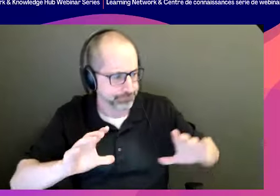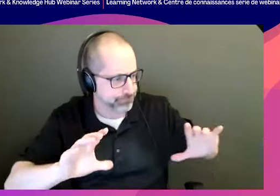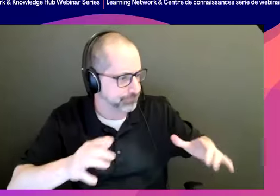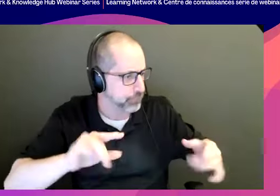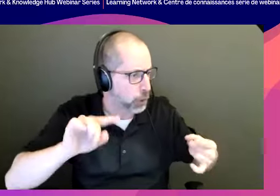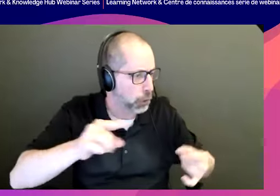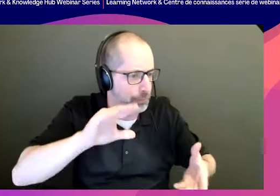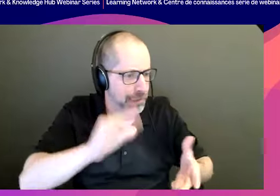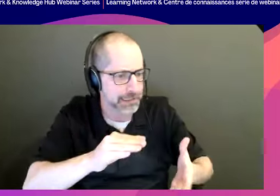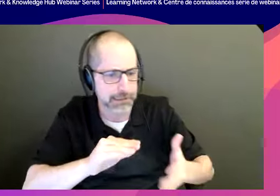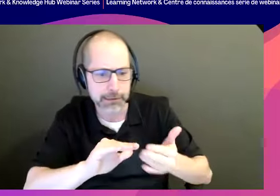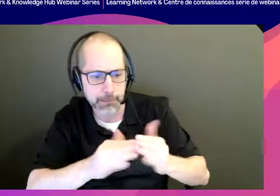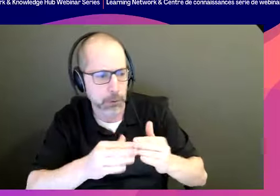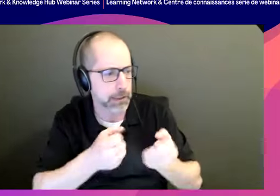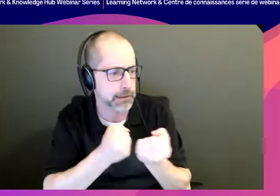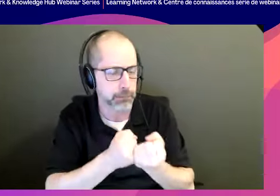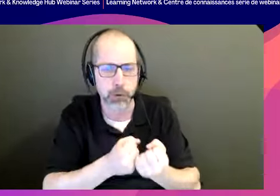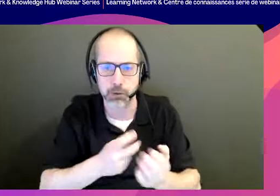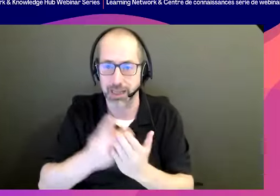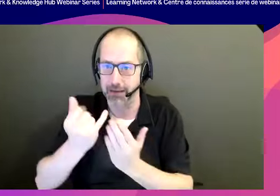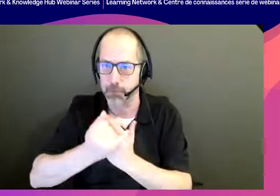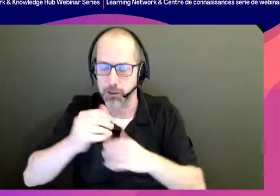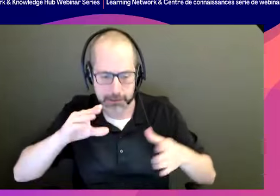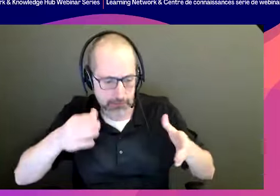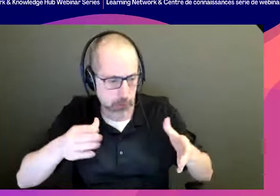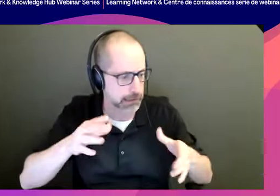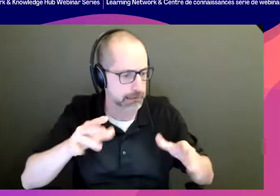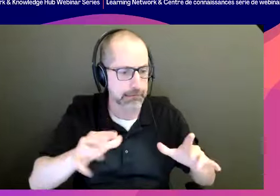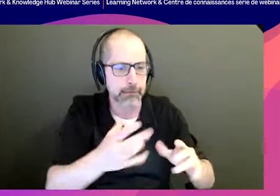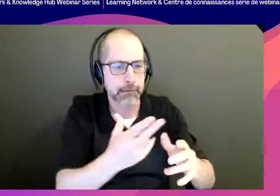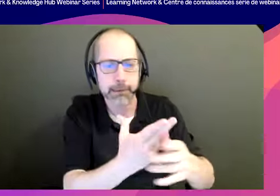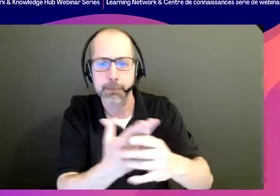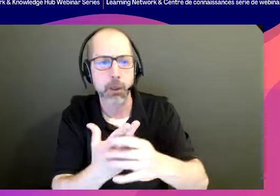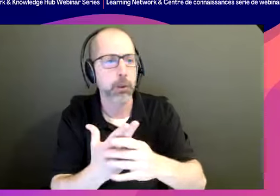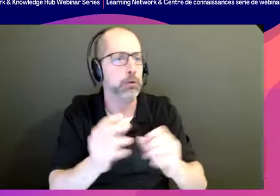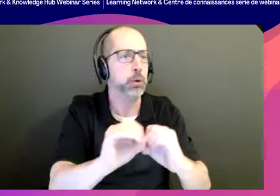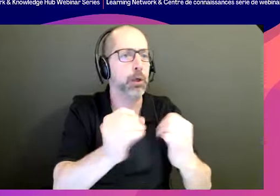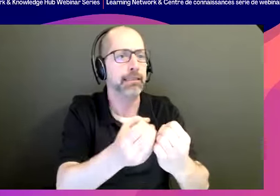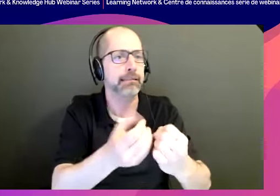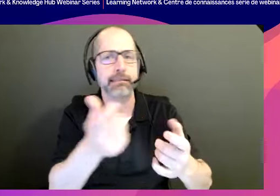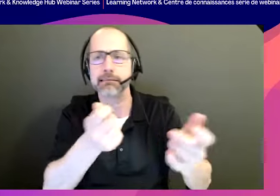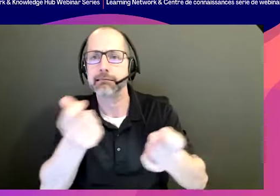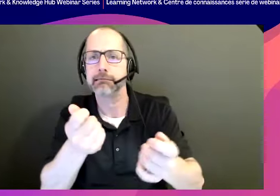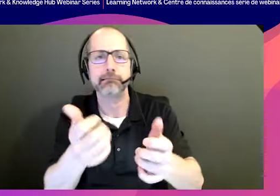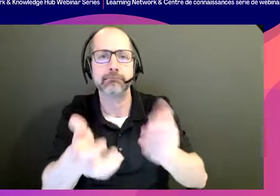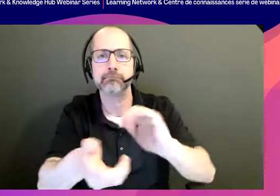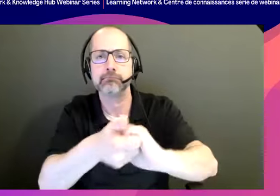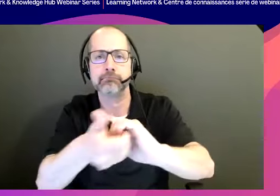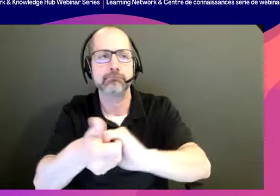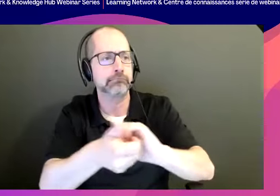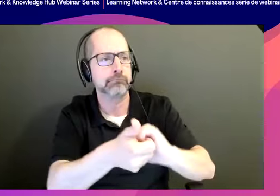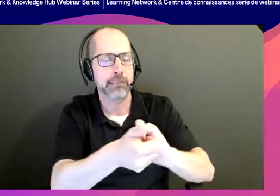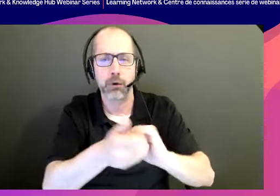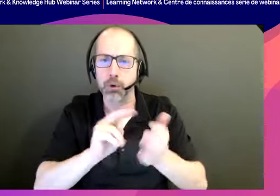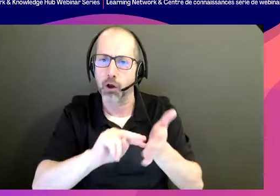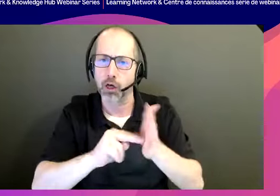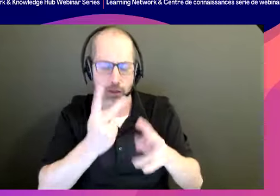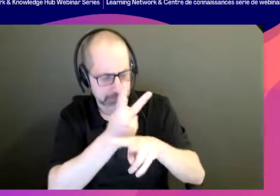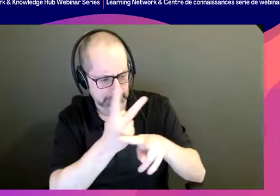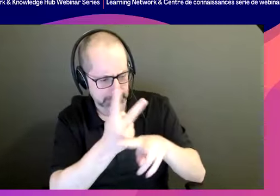support. Throughout our project engagements, community partnering organizations reflected on and implemented the findings